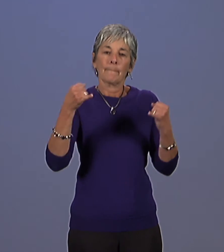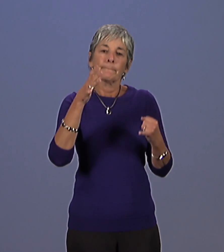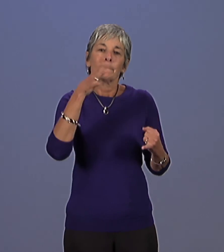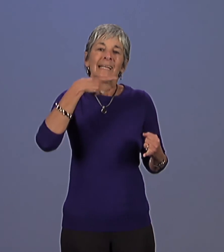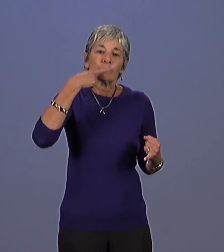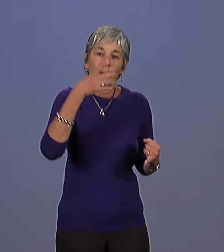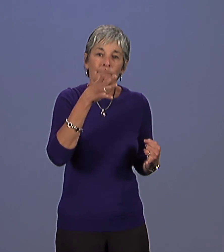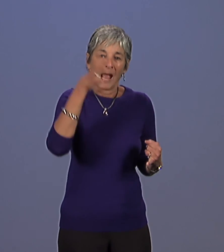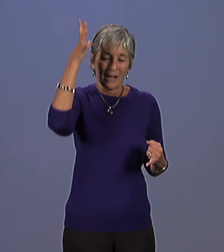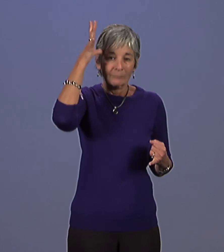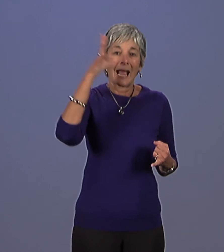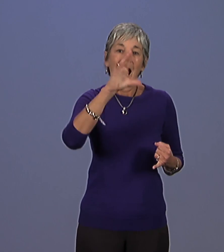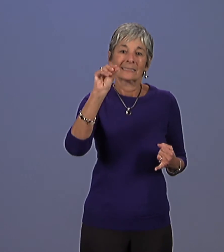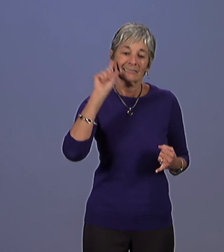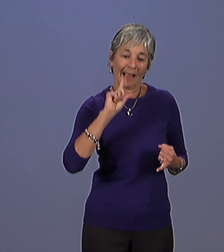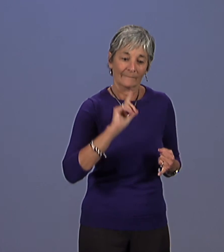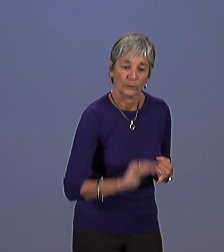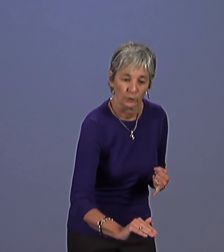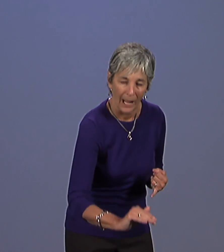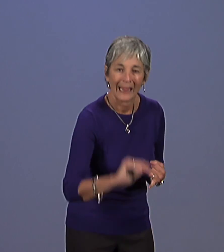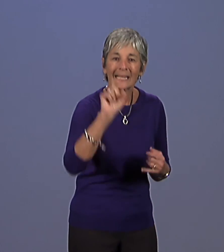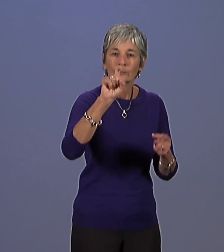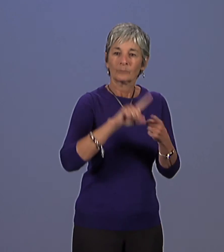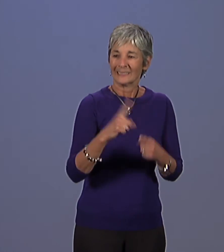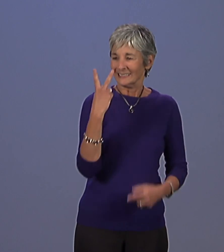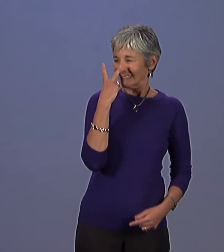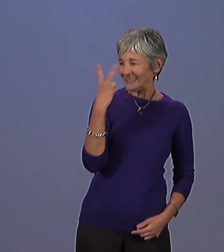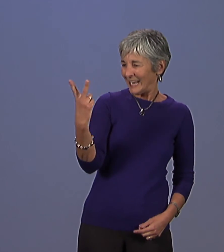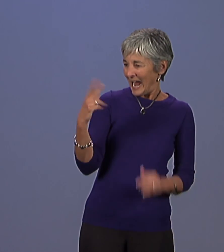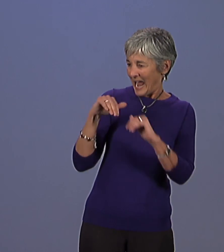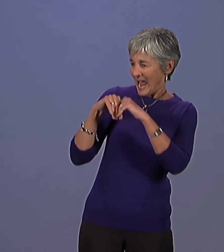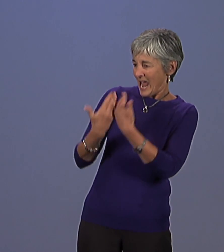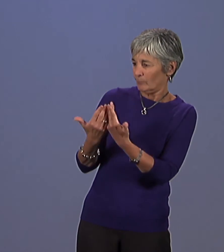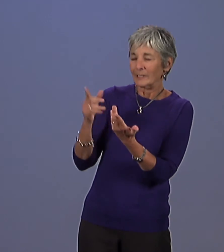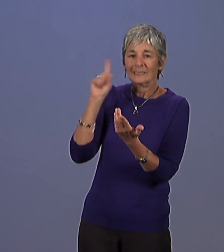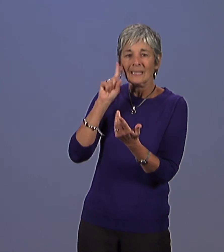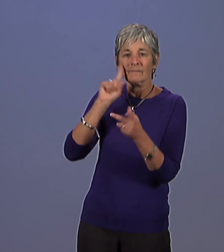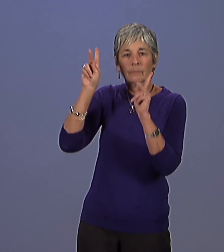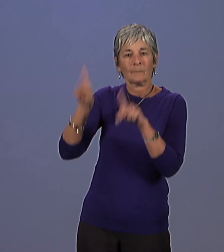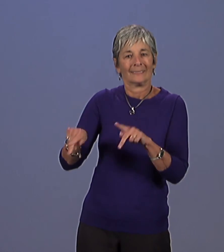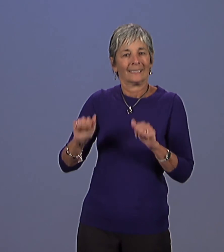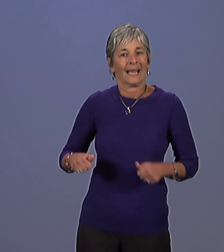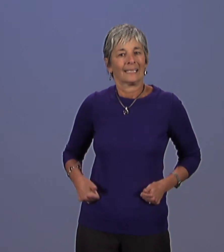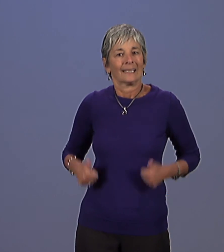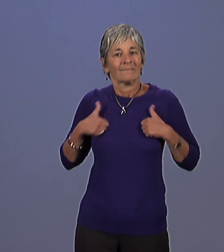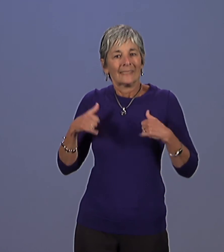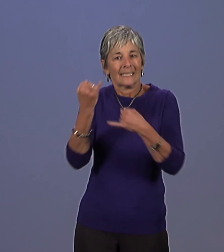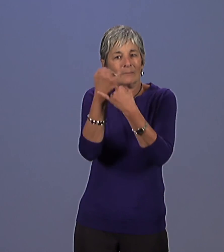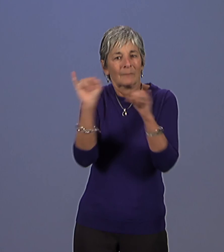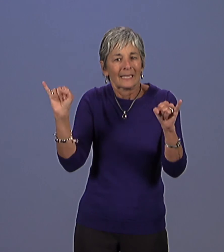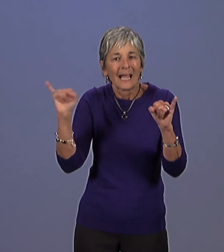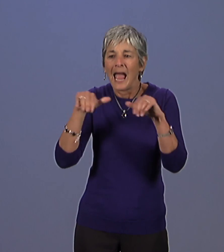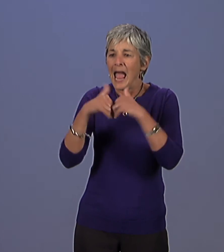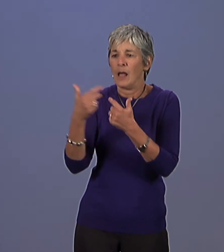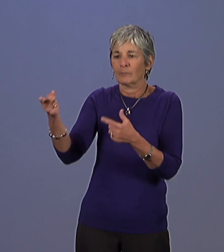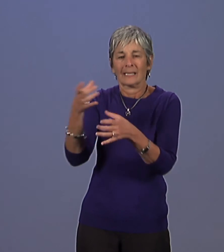The point is that hearing parents with a deaf child need to see how a deaf person can live independently. How can they